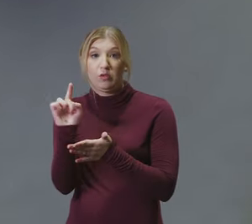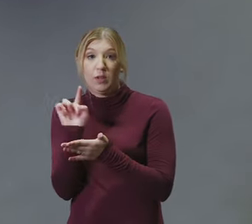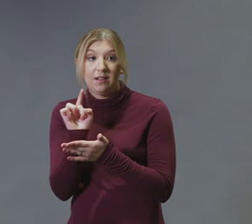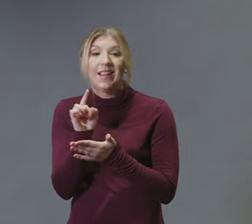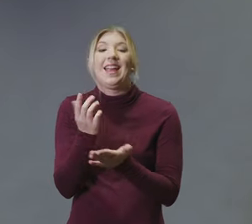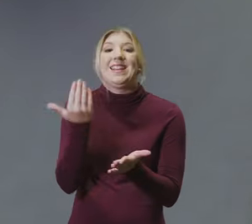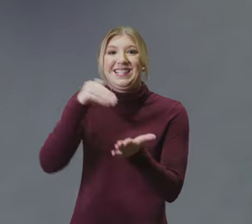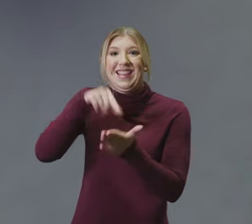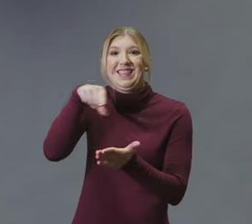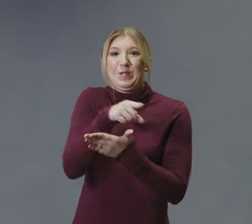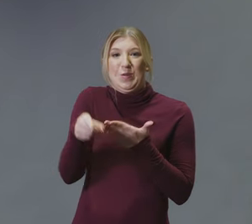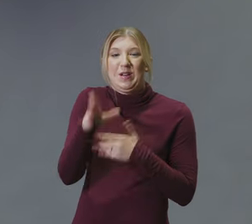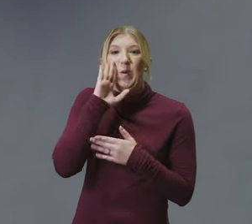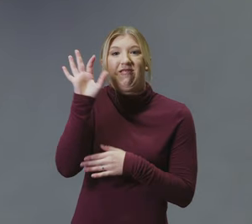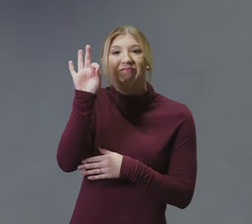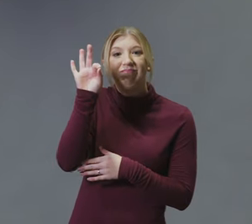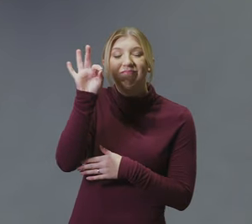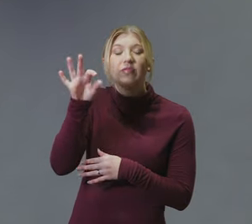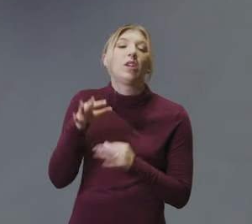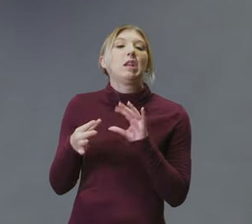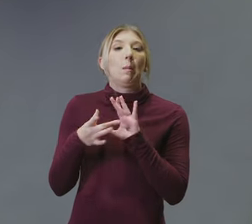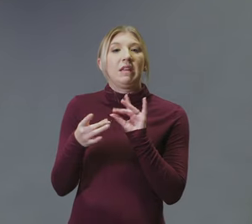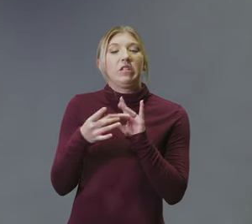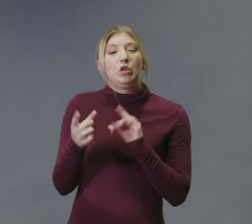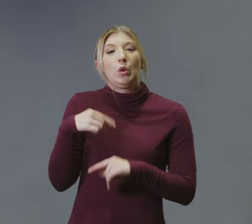again. And it is a message that